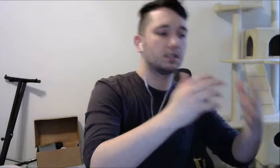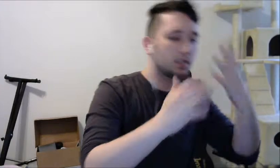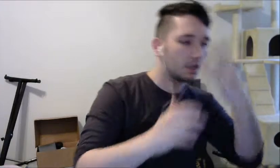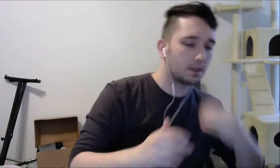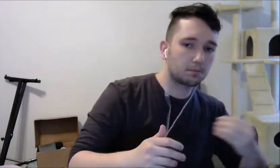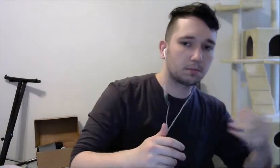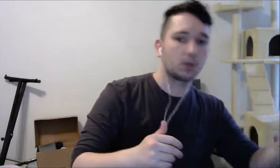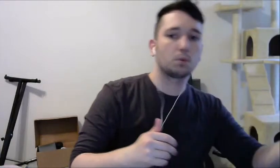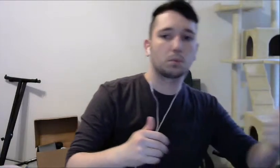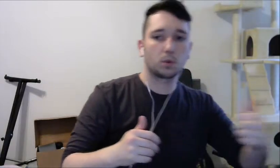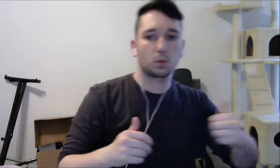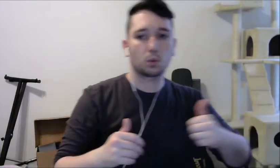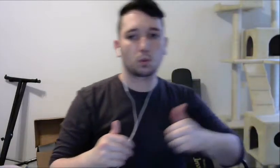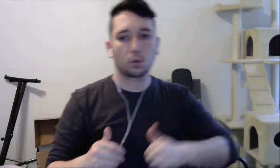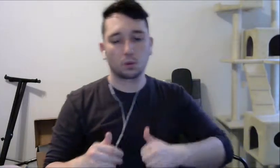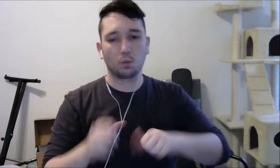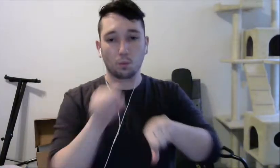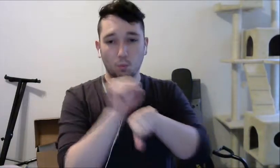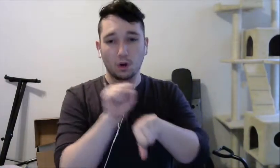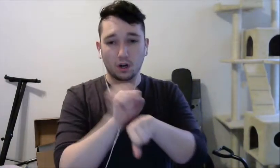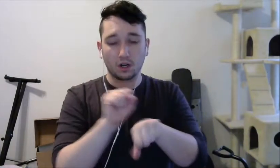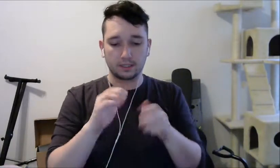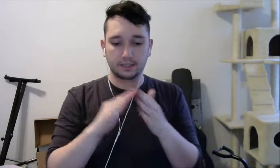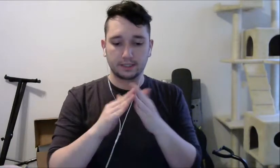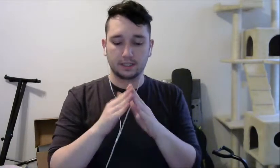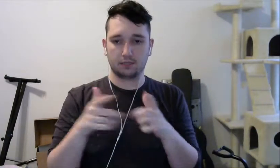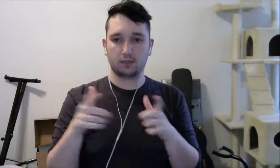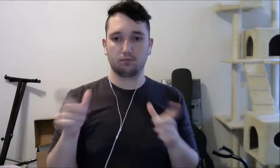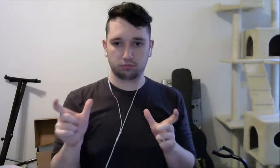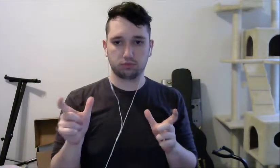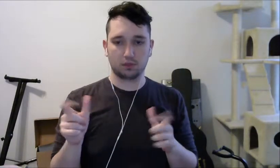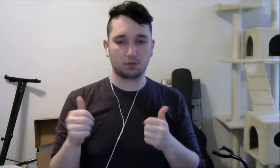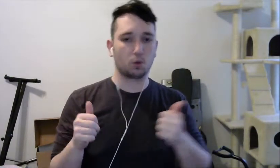With rising incomes, families also spent money on automobiles.